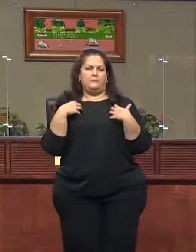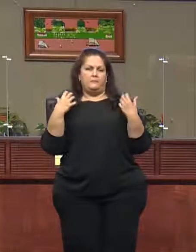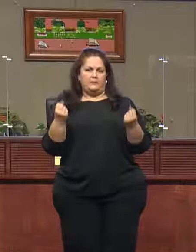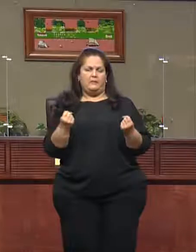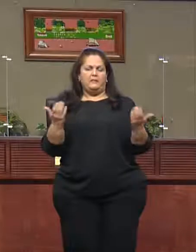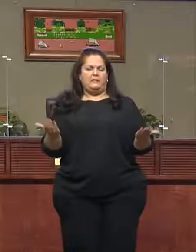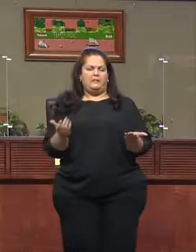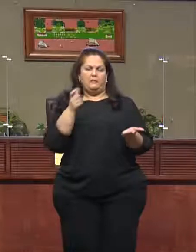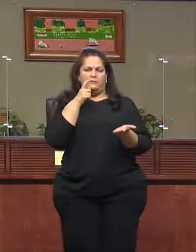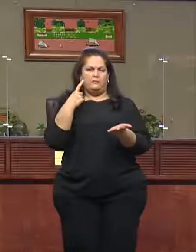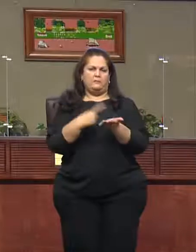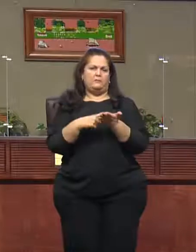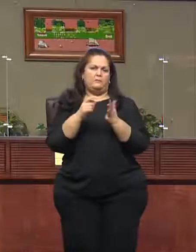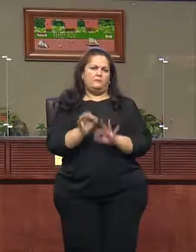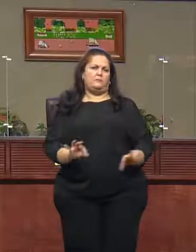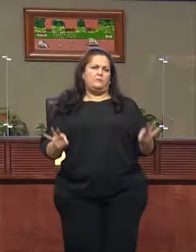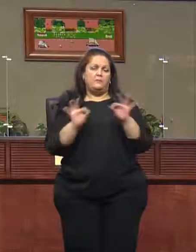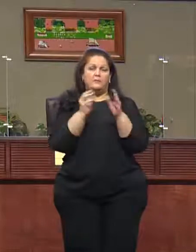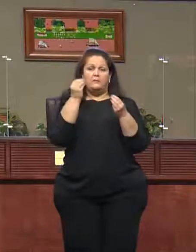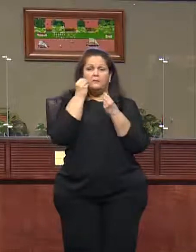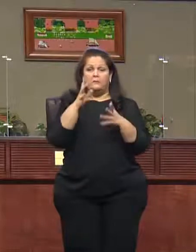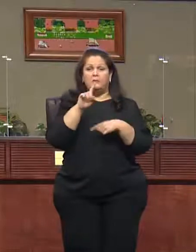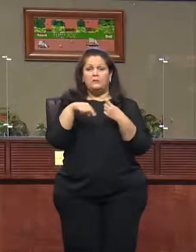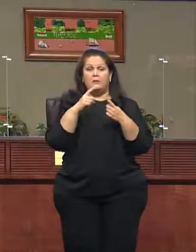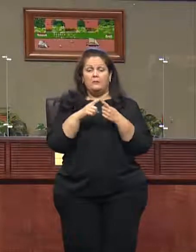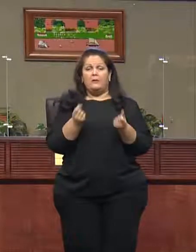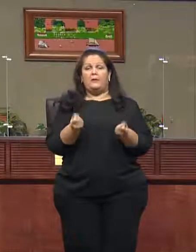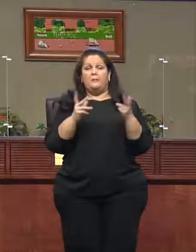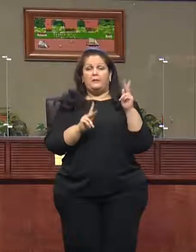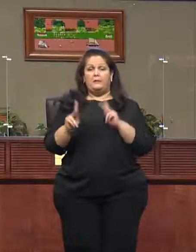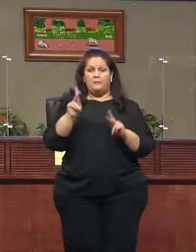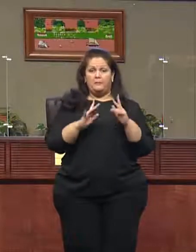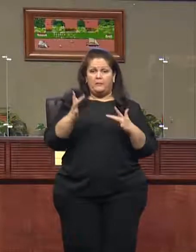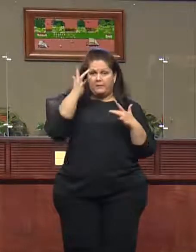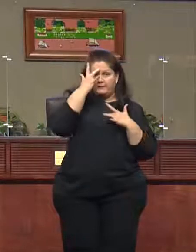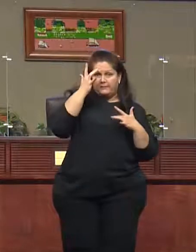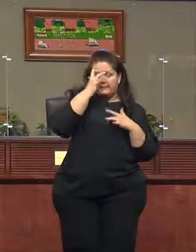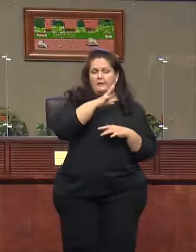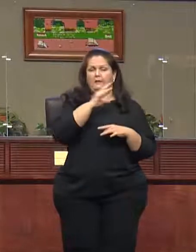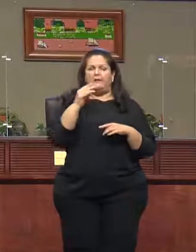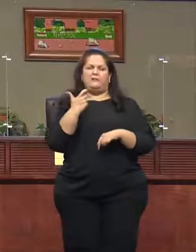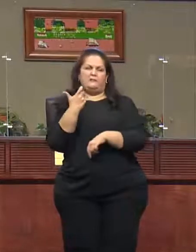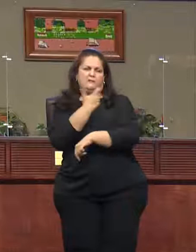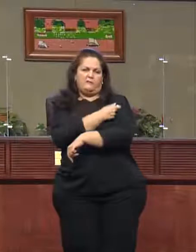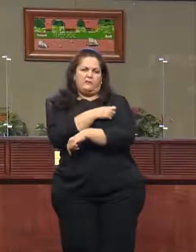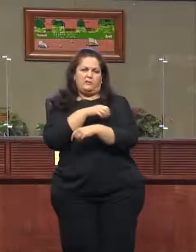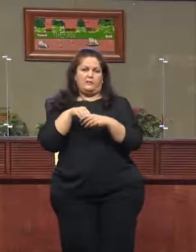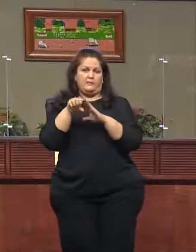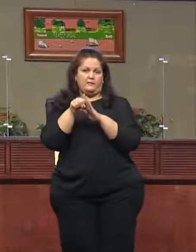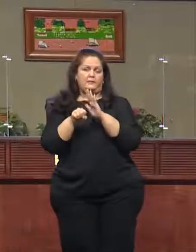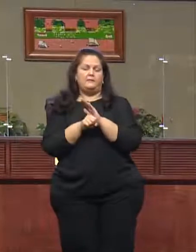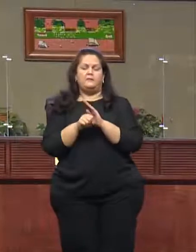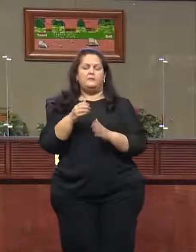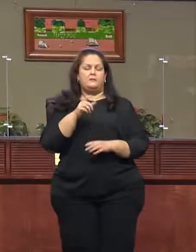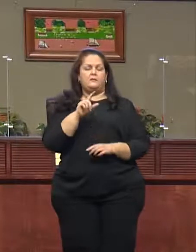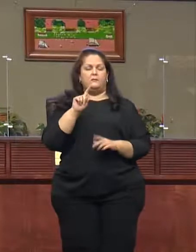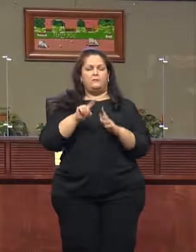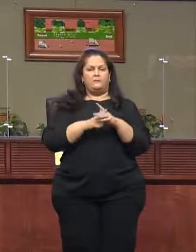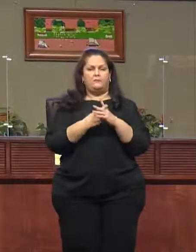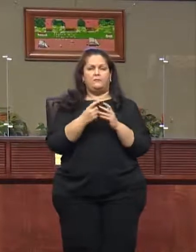discuss very important details on infection rates and state vaccinations. We begin this press event with Mayor Demings.